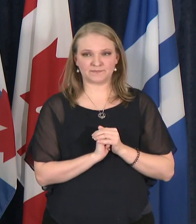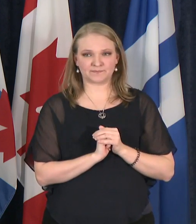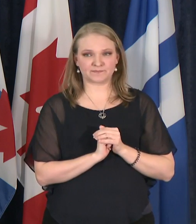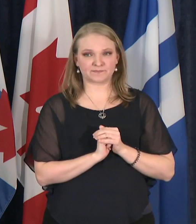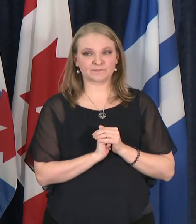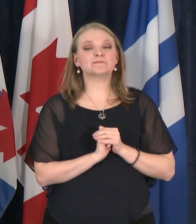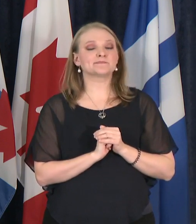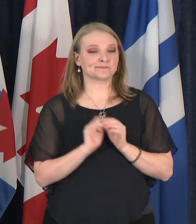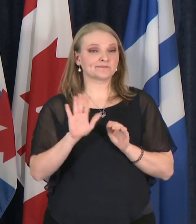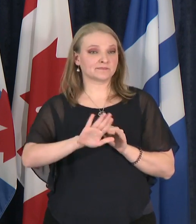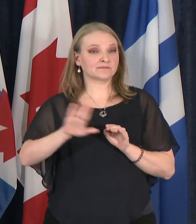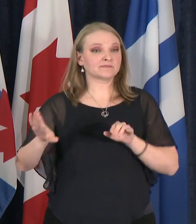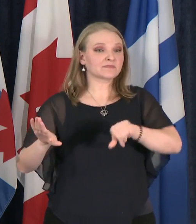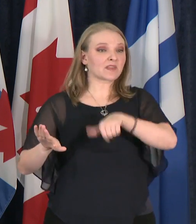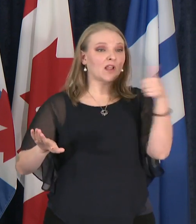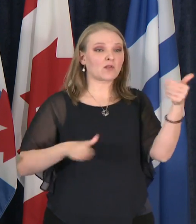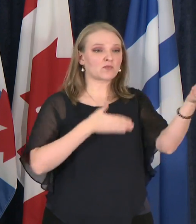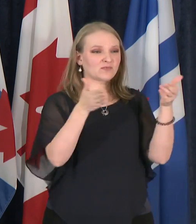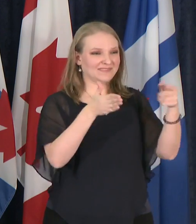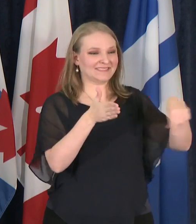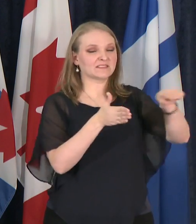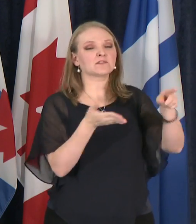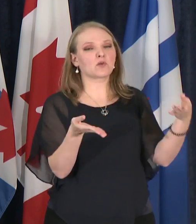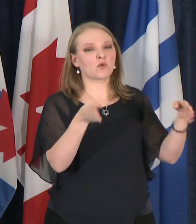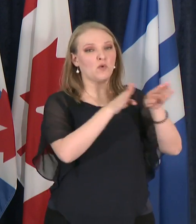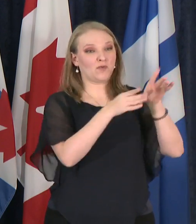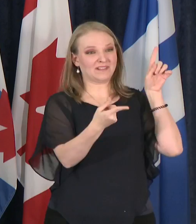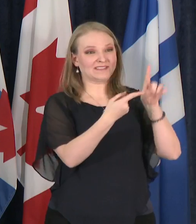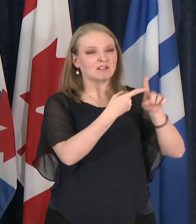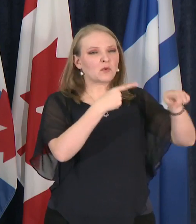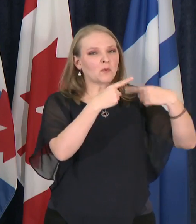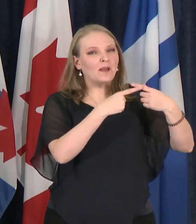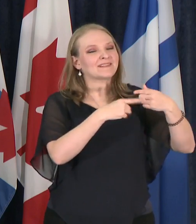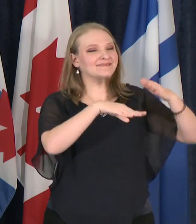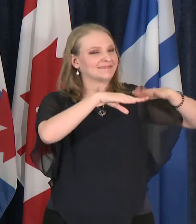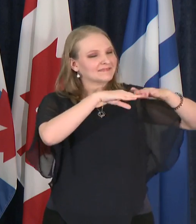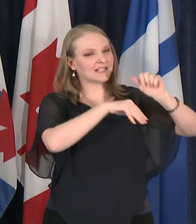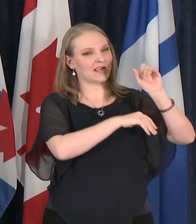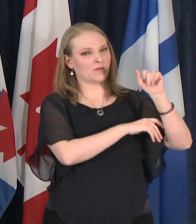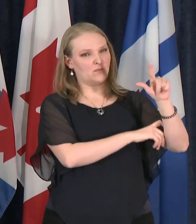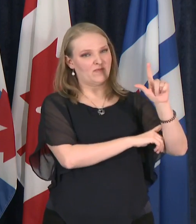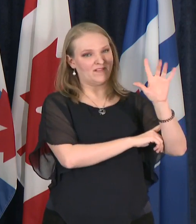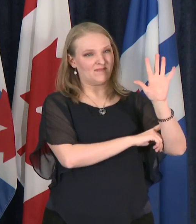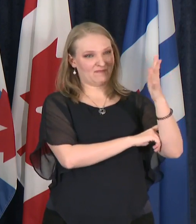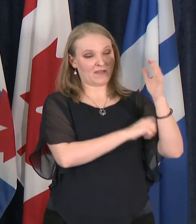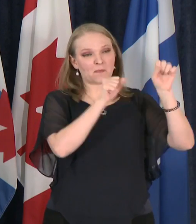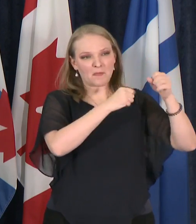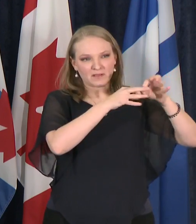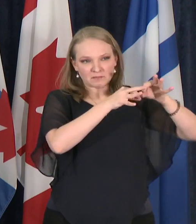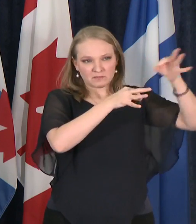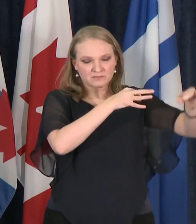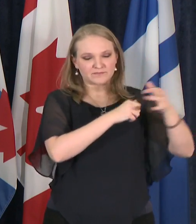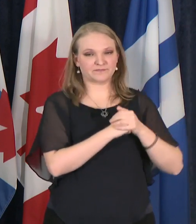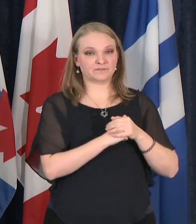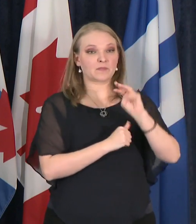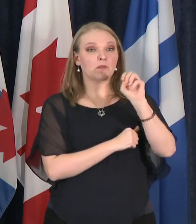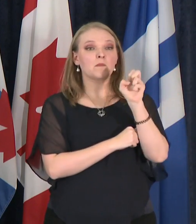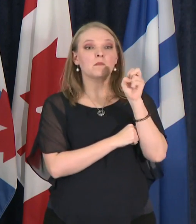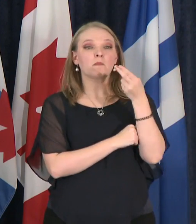services, however, that are closed until at least April 5th, including March break camps are